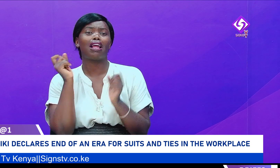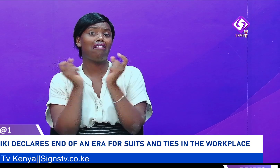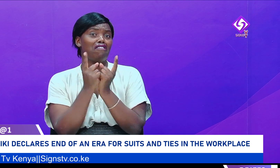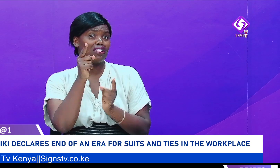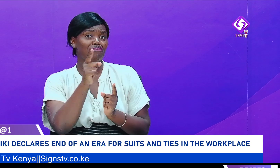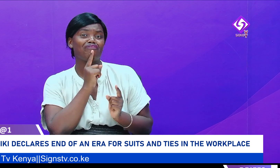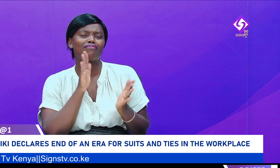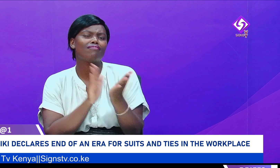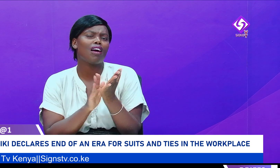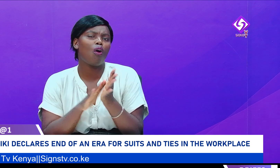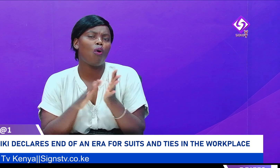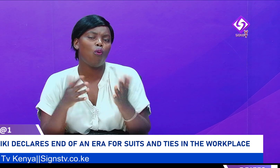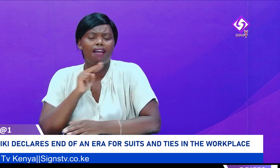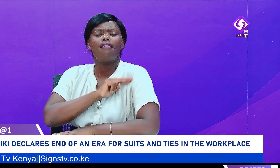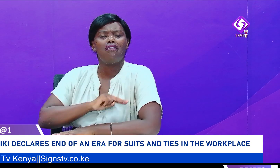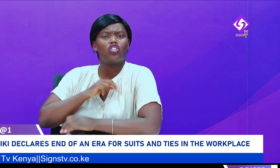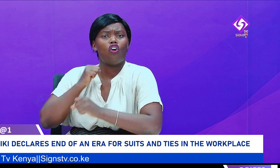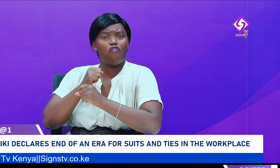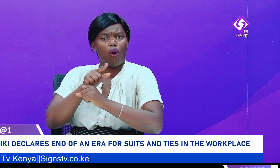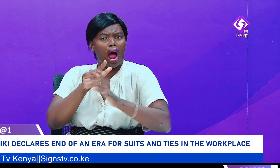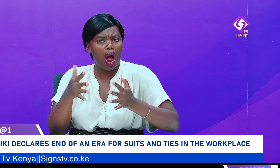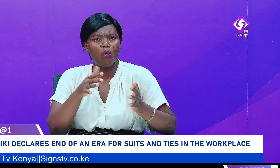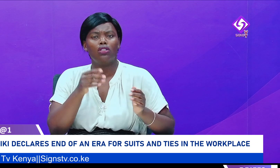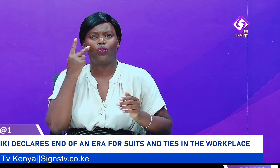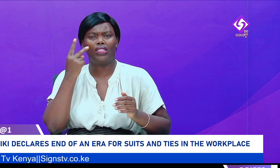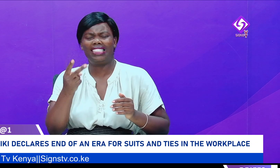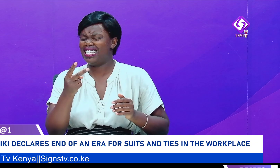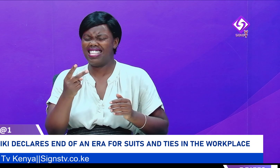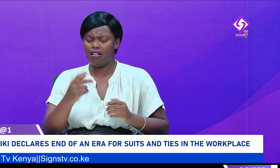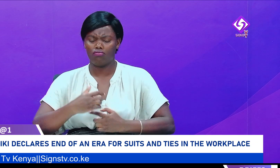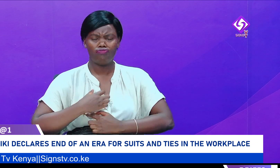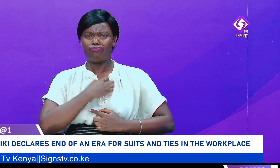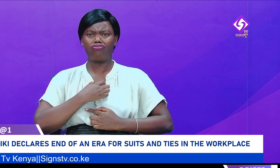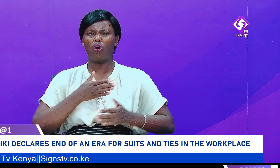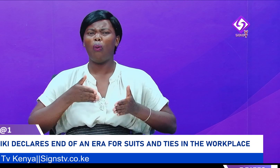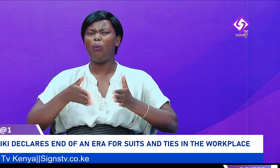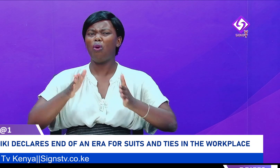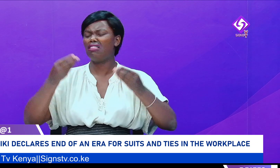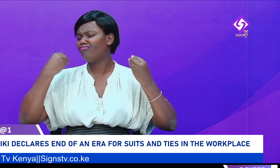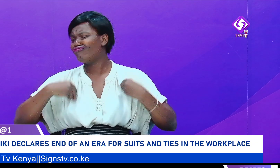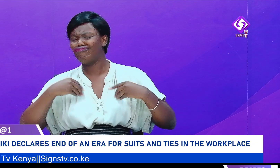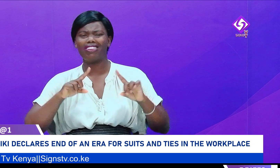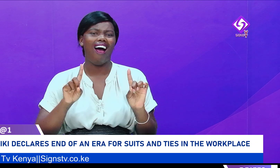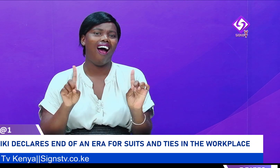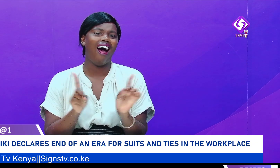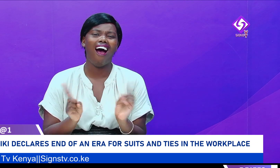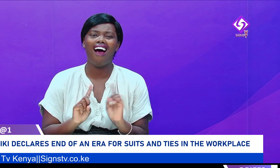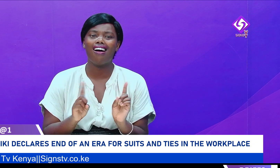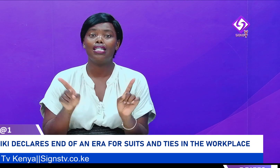it was discussed during the Africa Employers Summit 2025, where he said it's not a